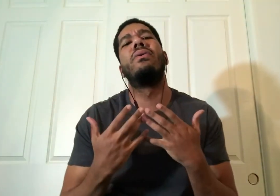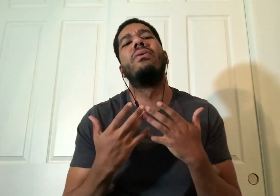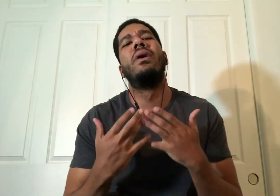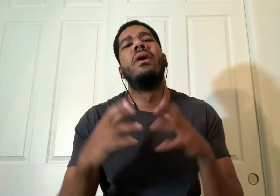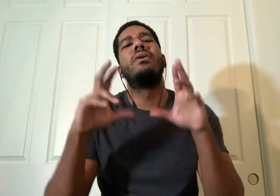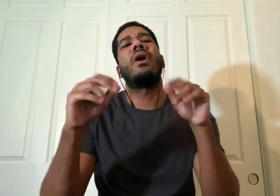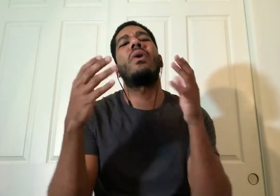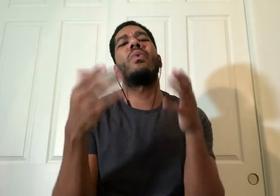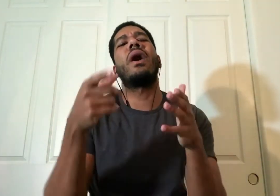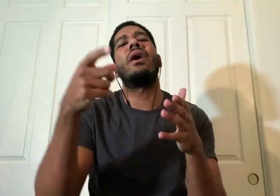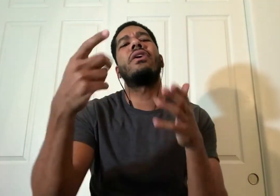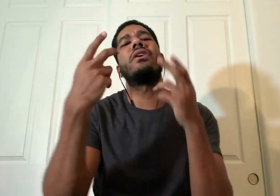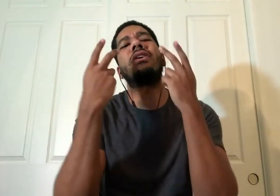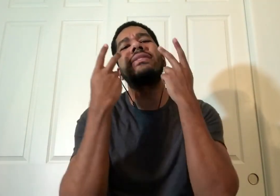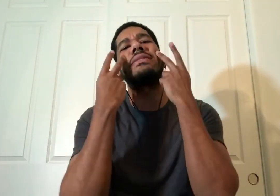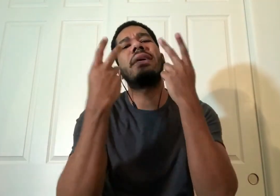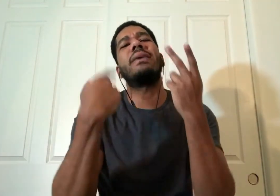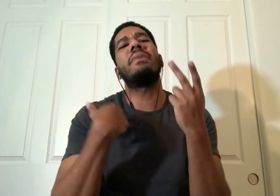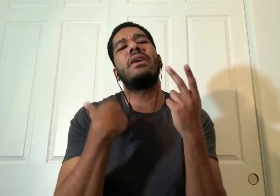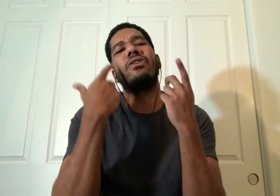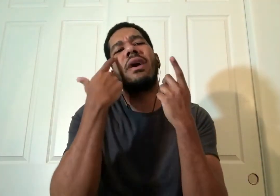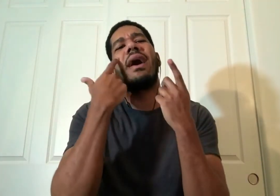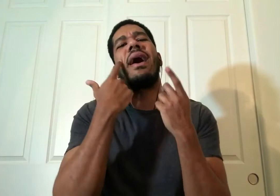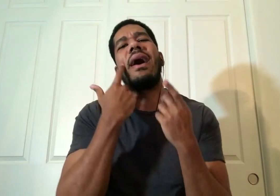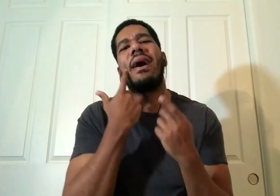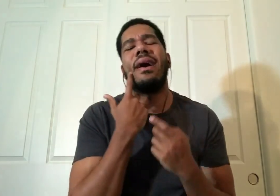goodbyes. No way that you see me